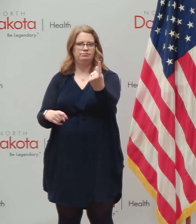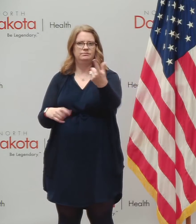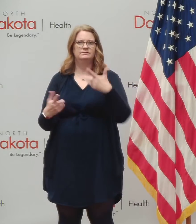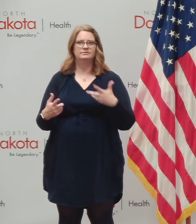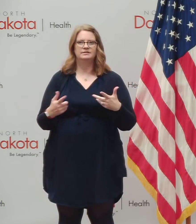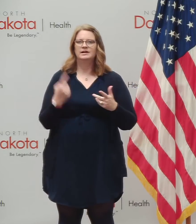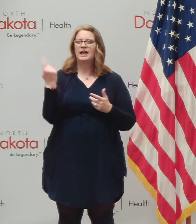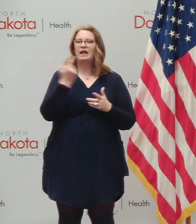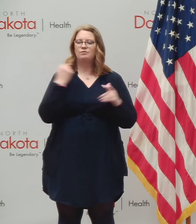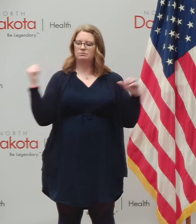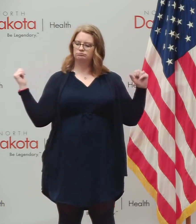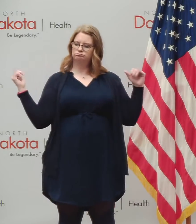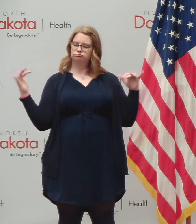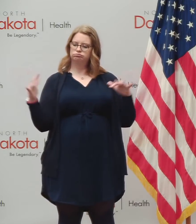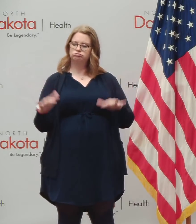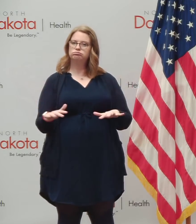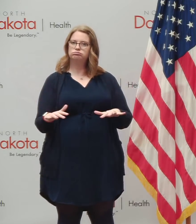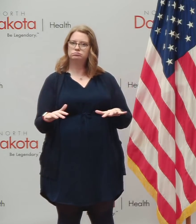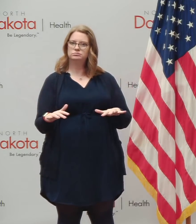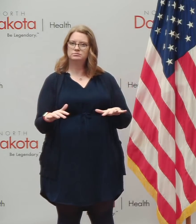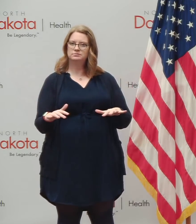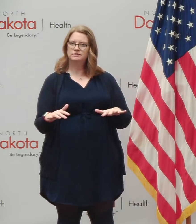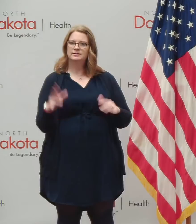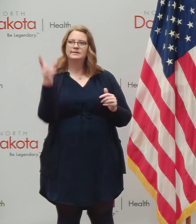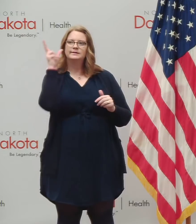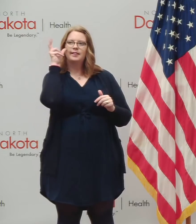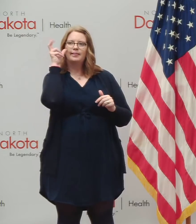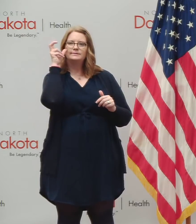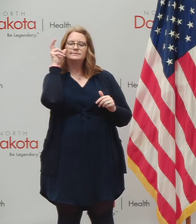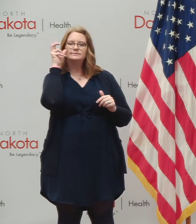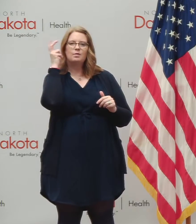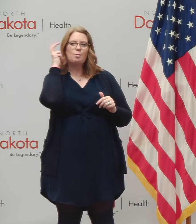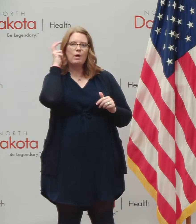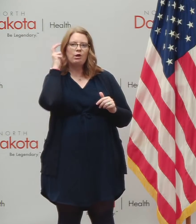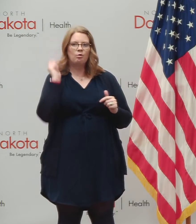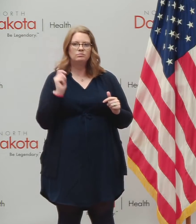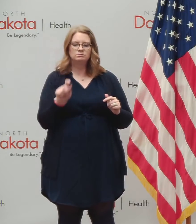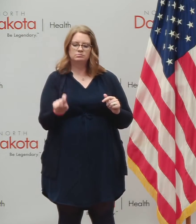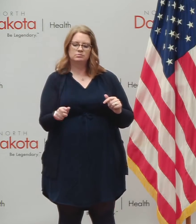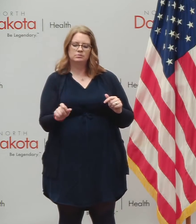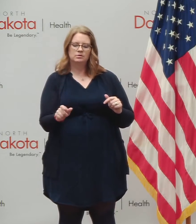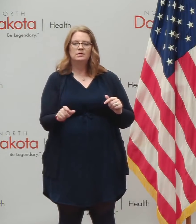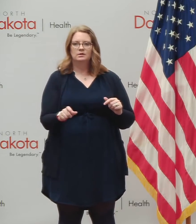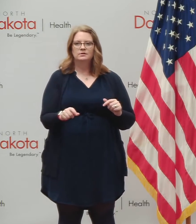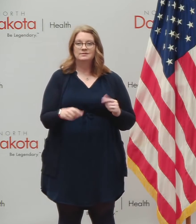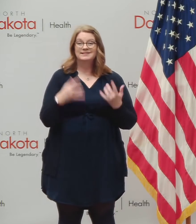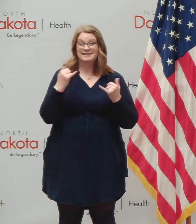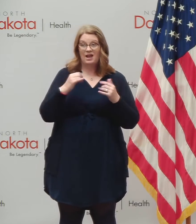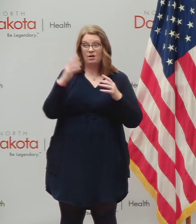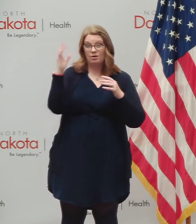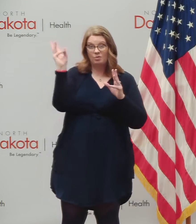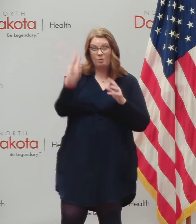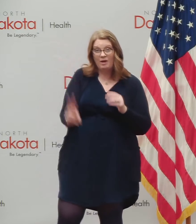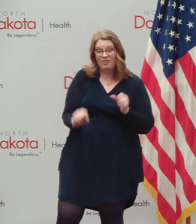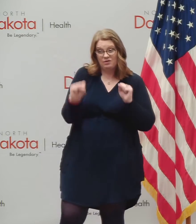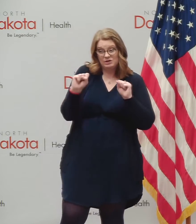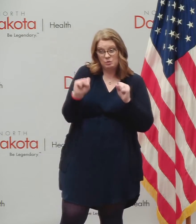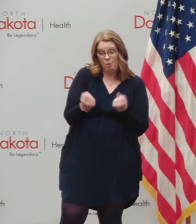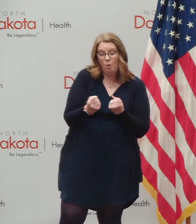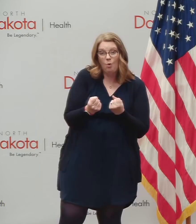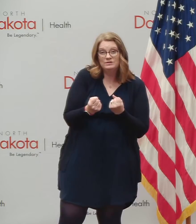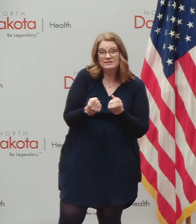cars, motorcycles, four-wheelers, or more to listen to the Sunday service on their radio. As the weather gets colder and Pastor Stark